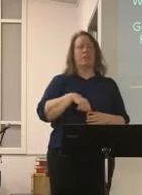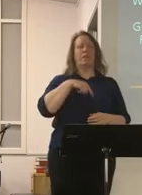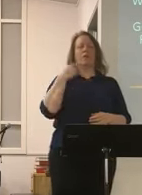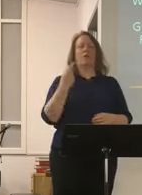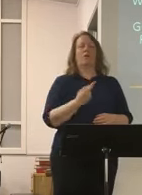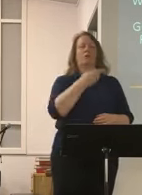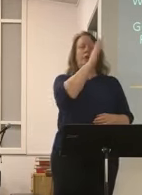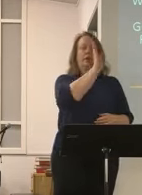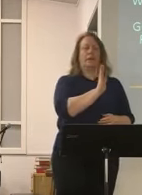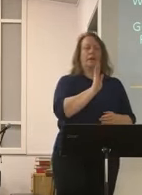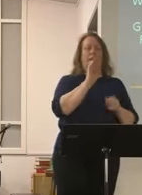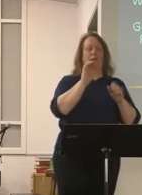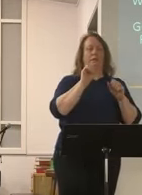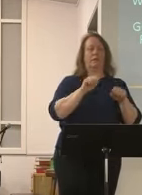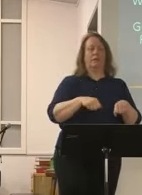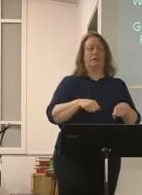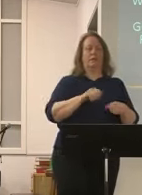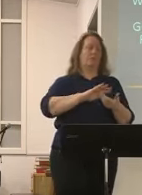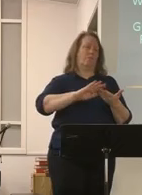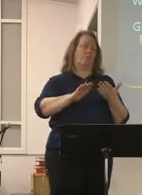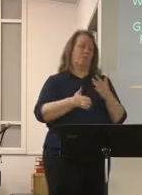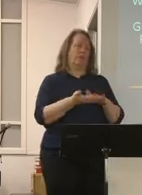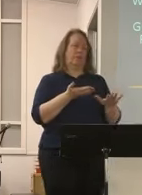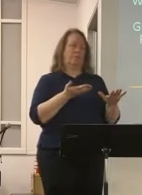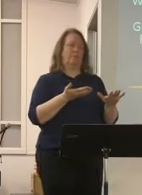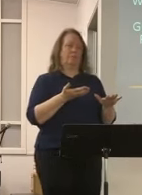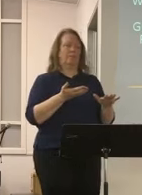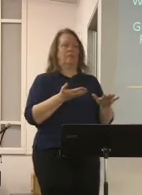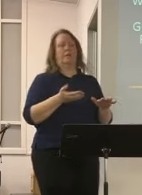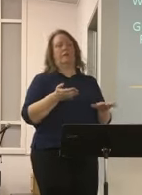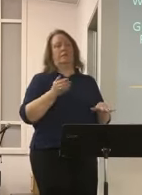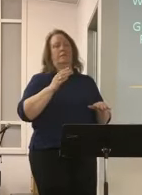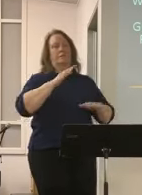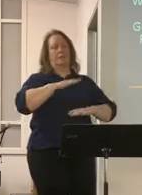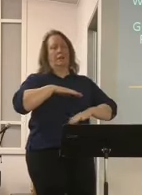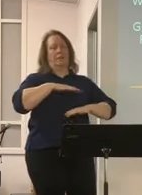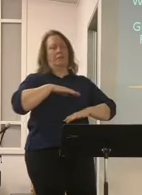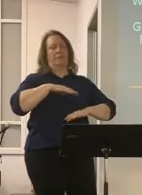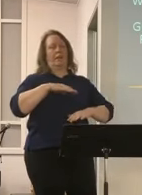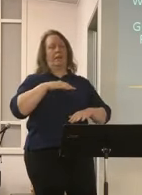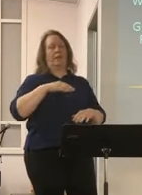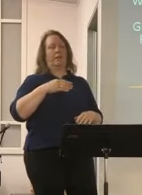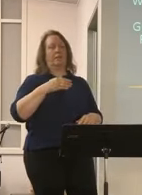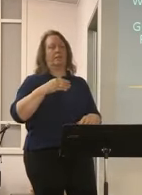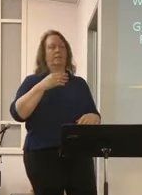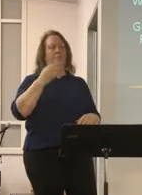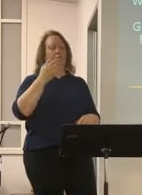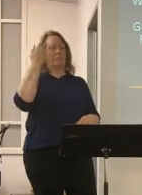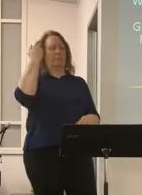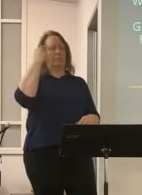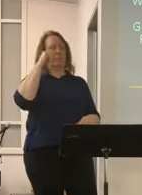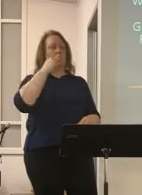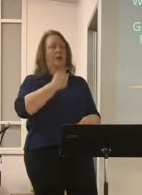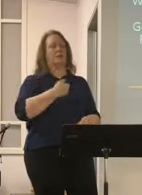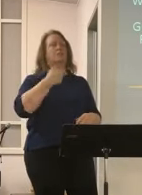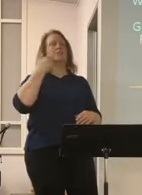Only God could pay the price to make God happy for us to have eternal life. It's that